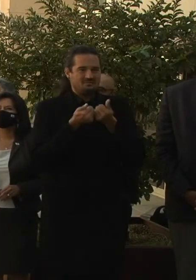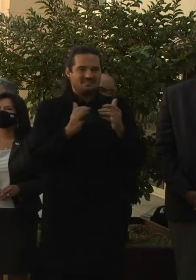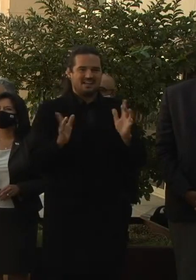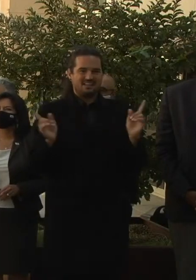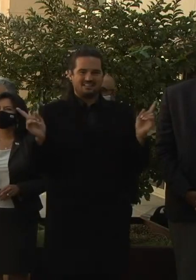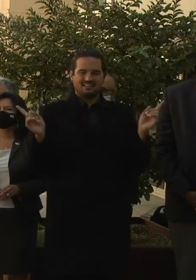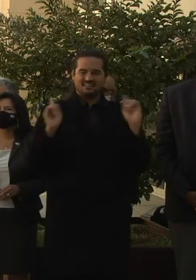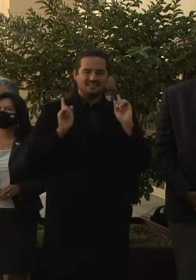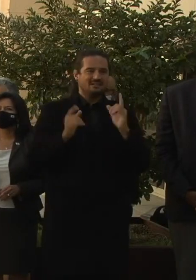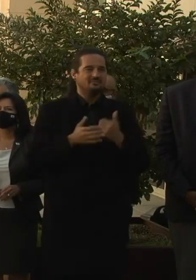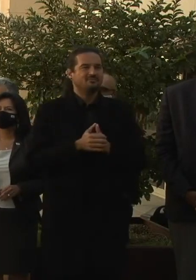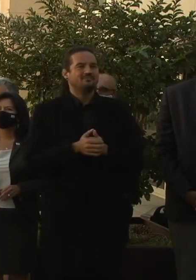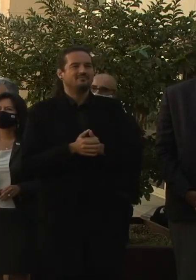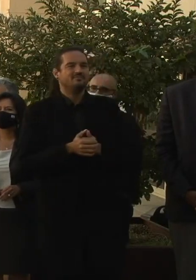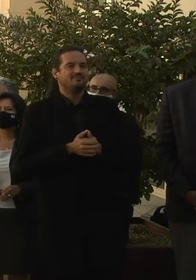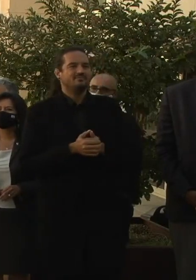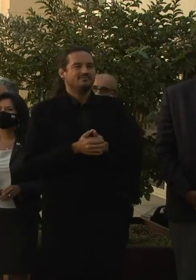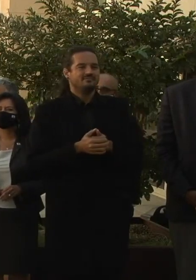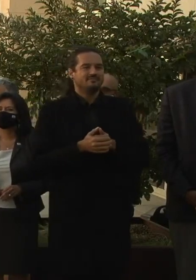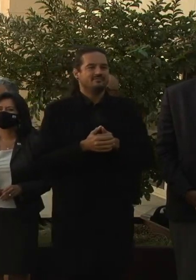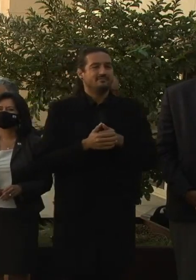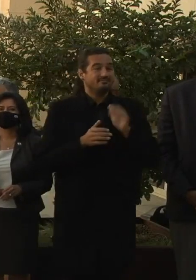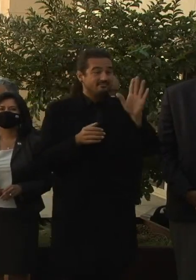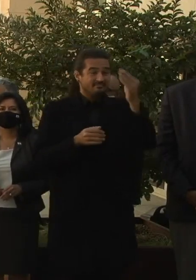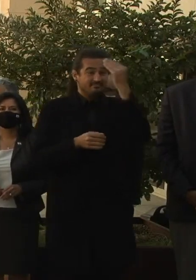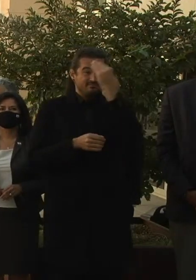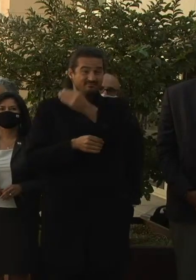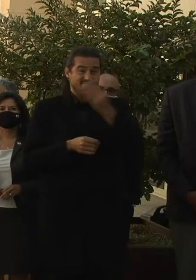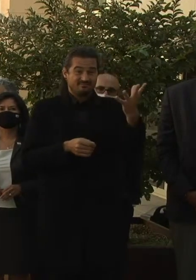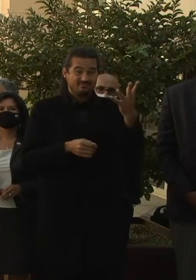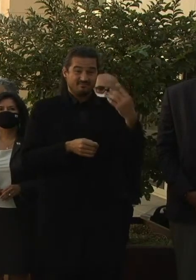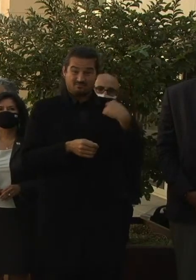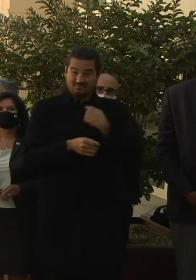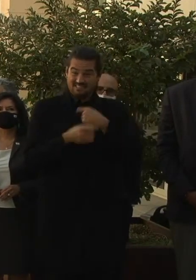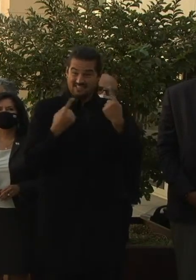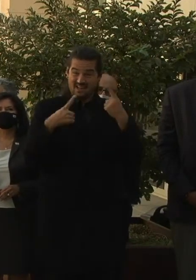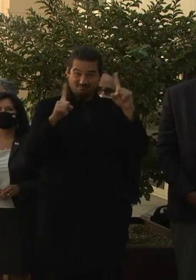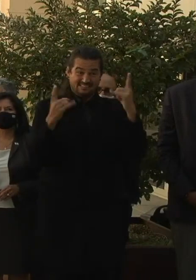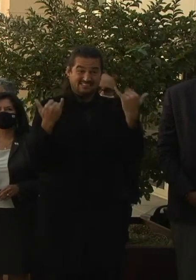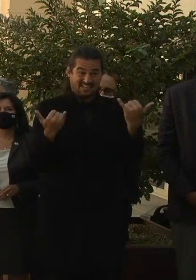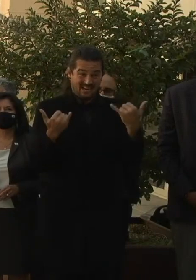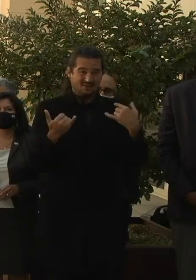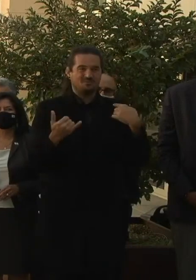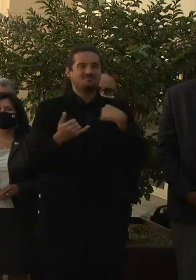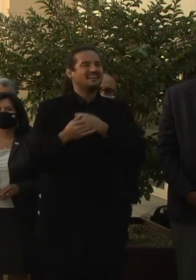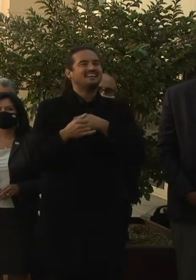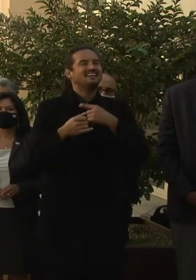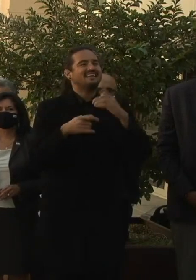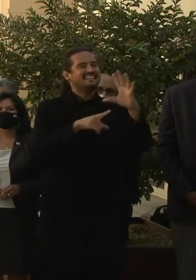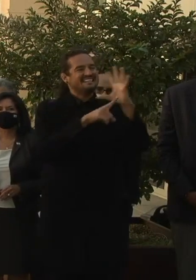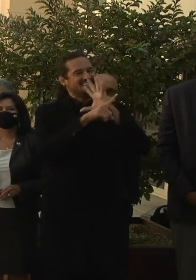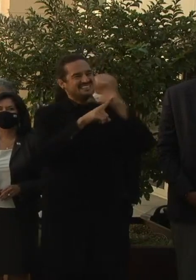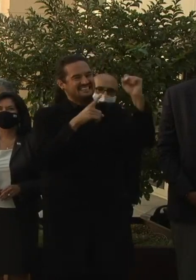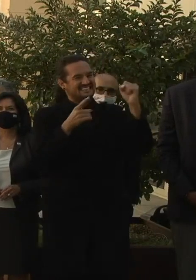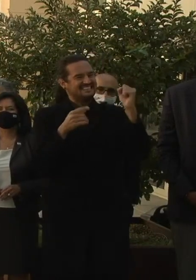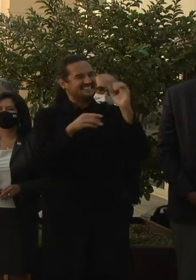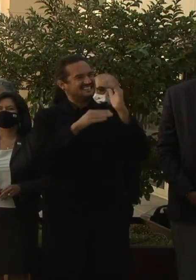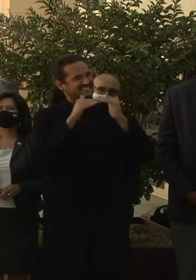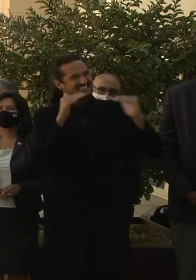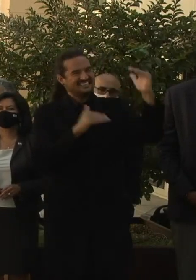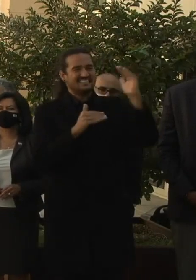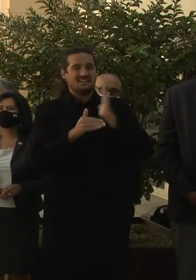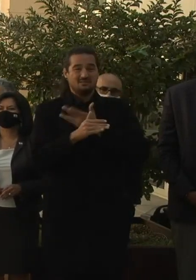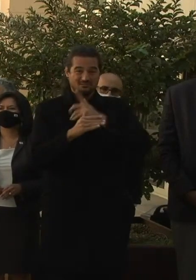no mistake, not only were we able to accomplish it, I think we were able to exceed expectations, not just with these bills that I'll be signing here